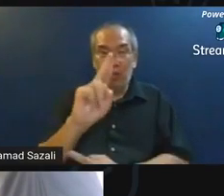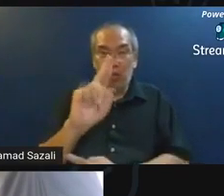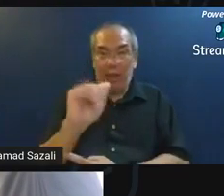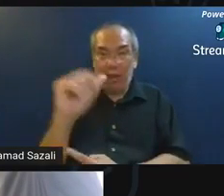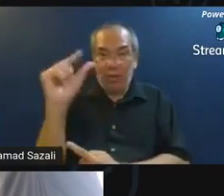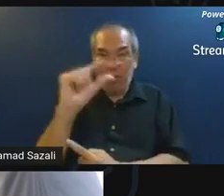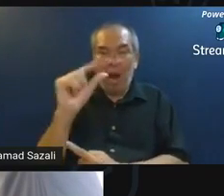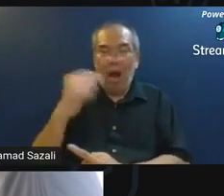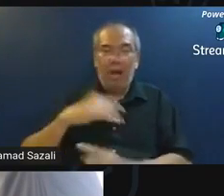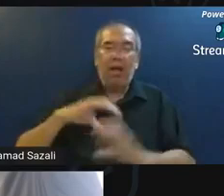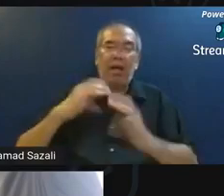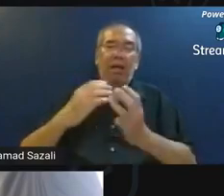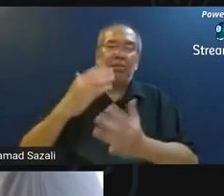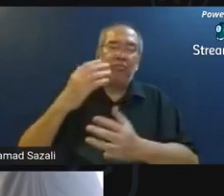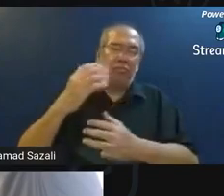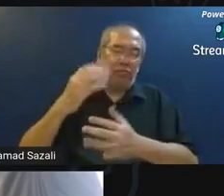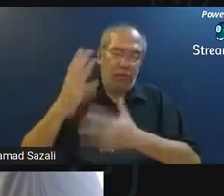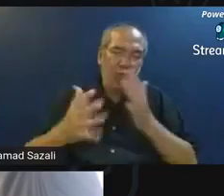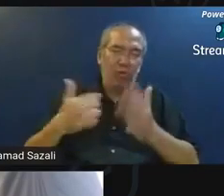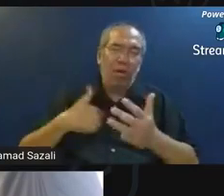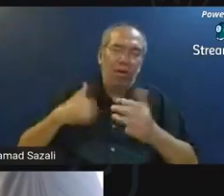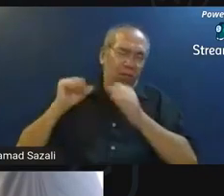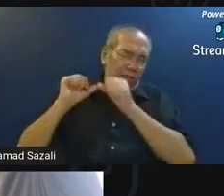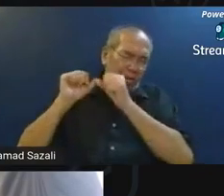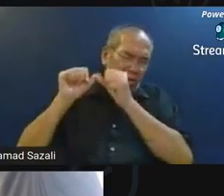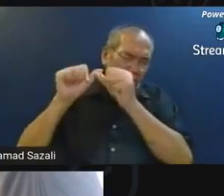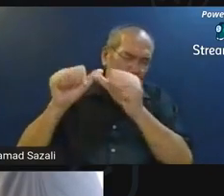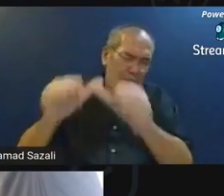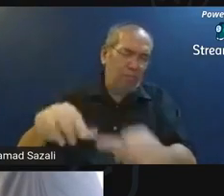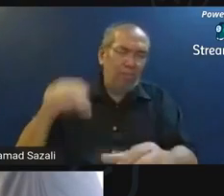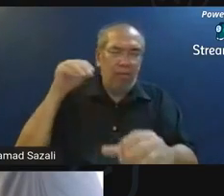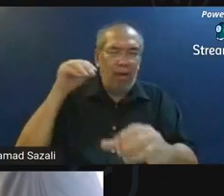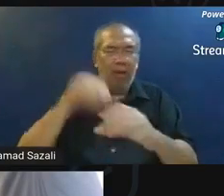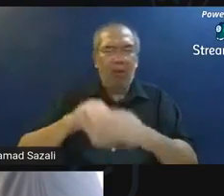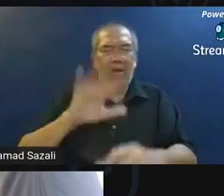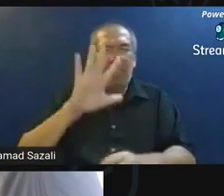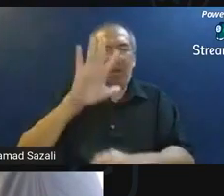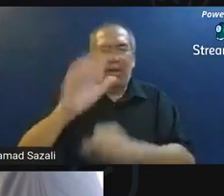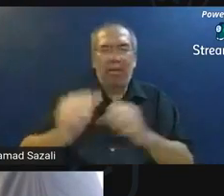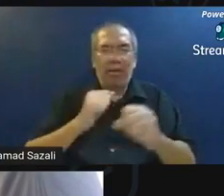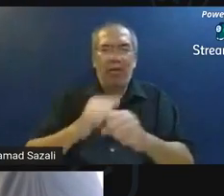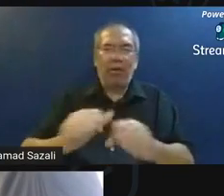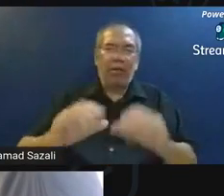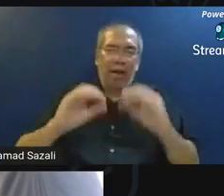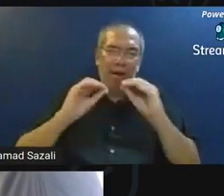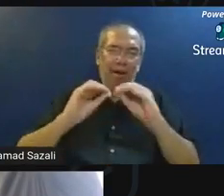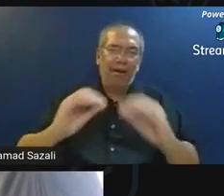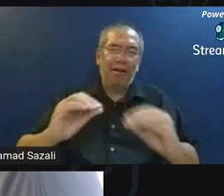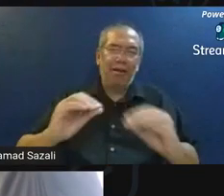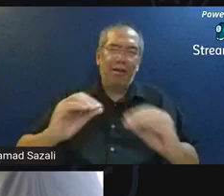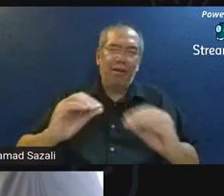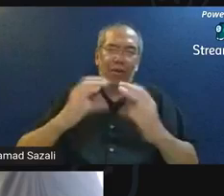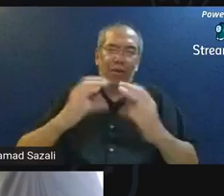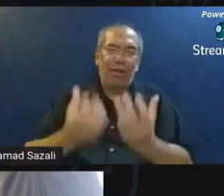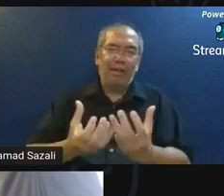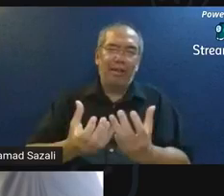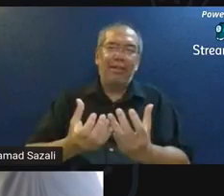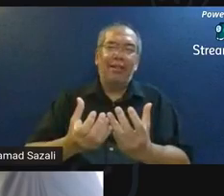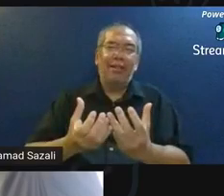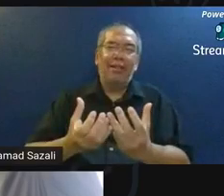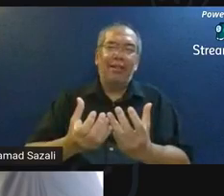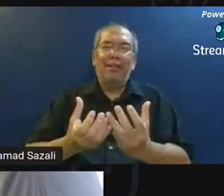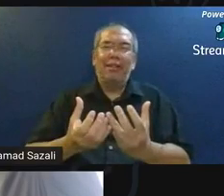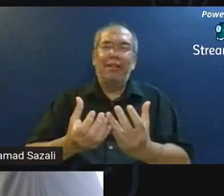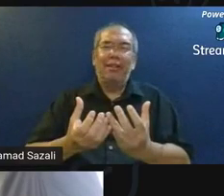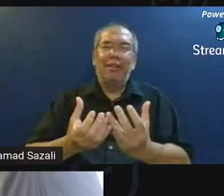And just for your information, we already conducted classes for URA Gombak. And we have been teaching their curriculum for the